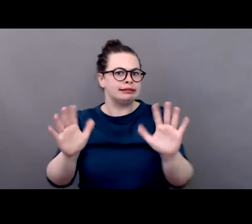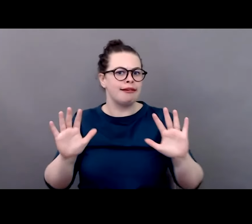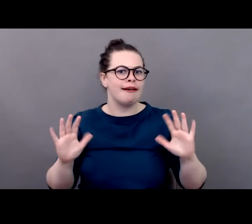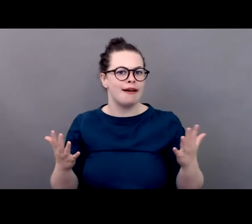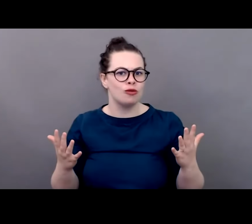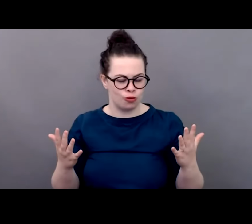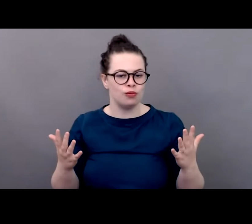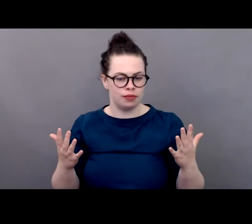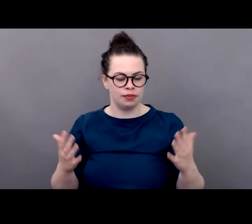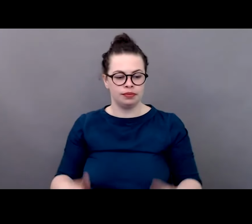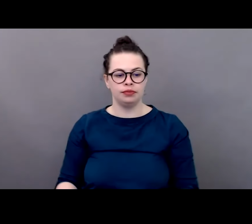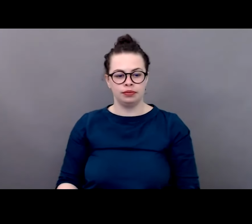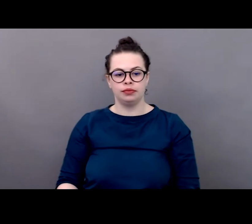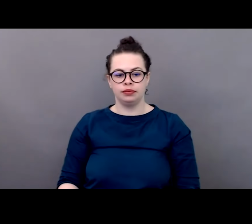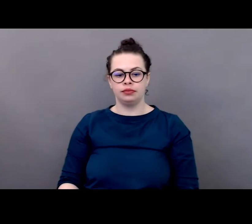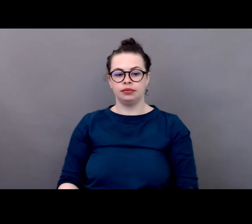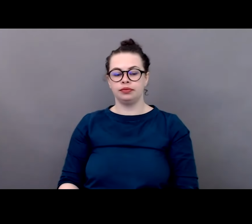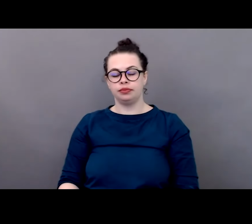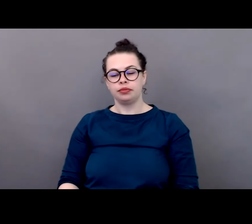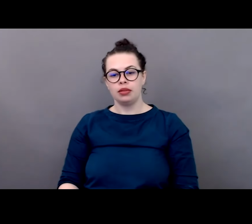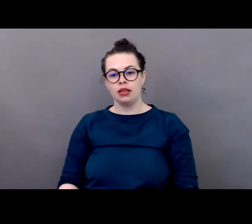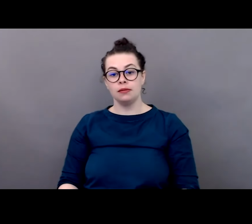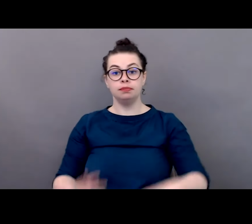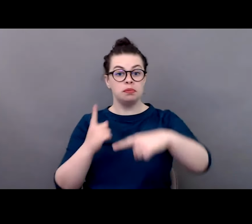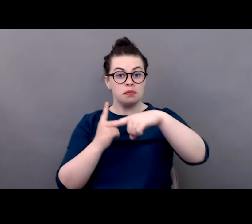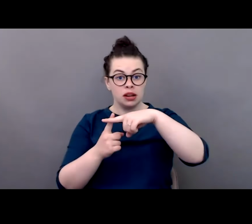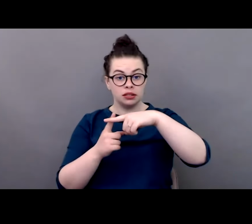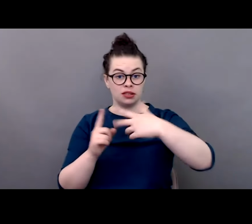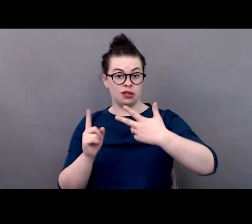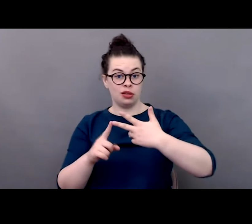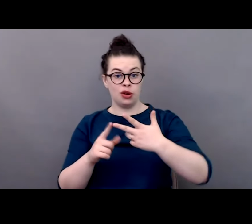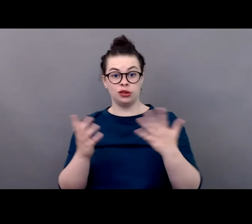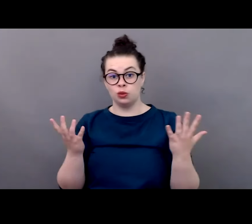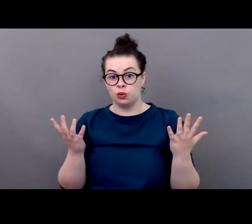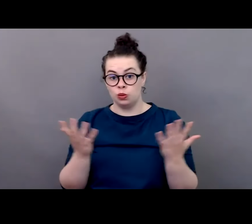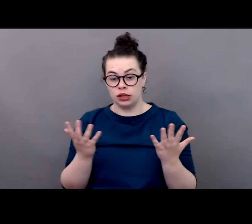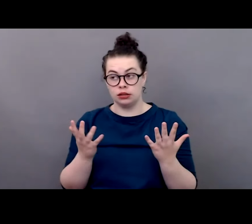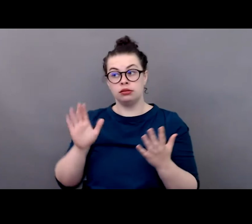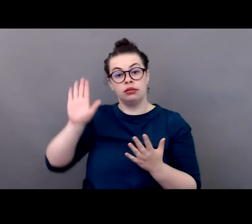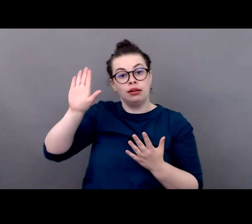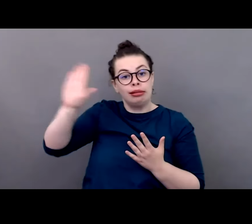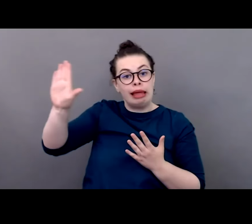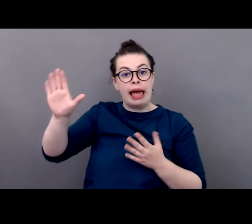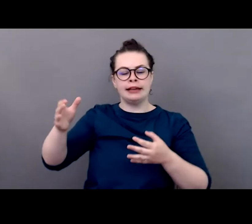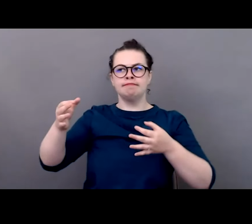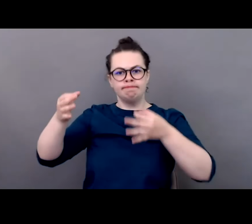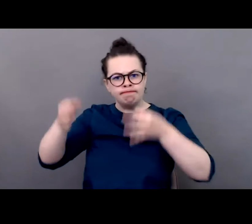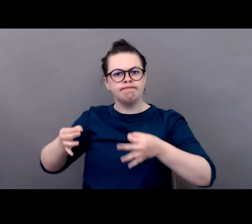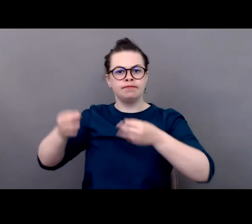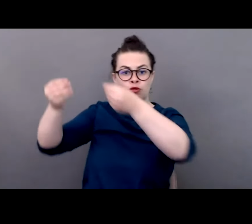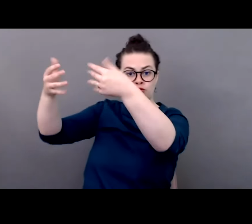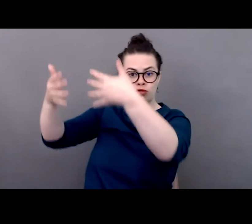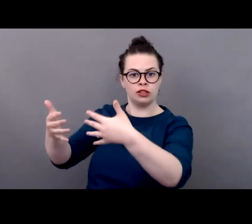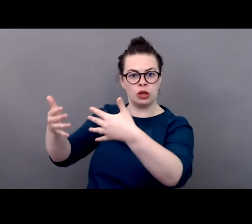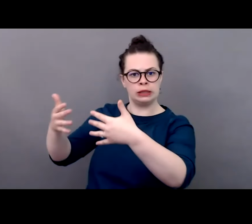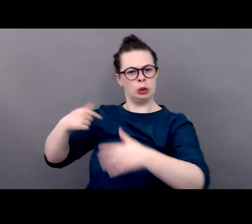which is, I think, very much missing from these deliberations, how the standard affects many other persons who are